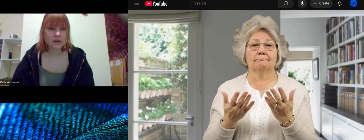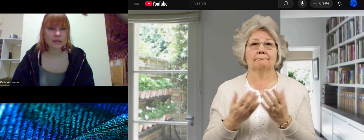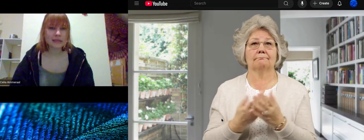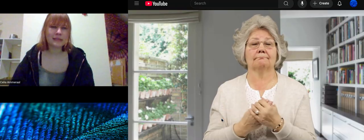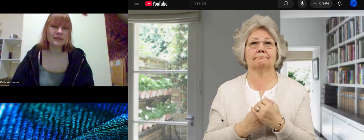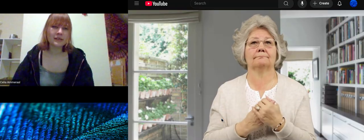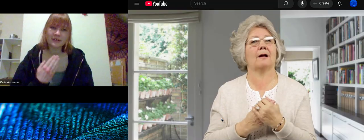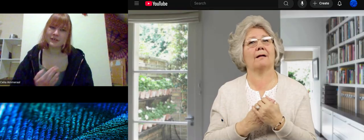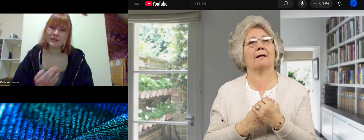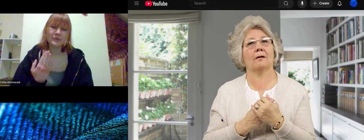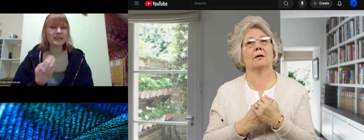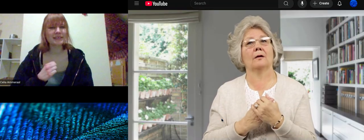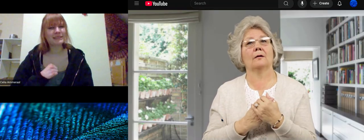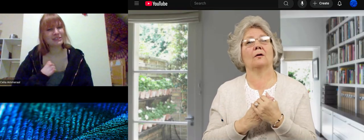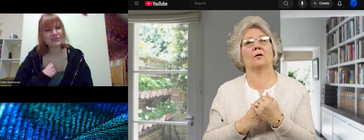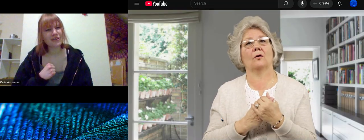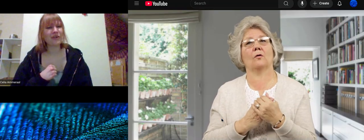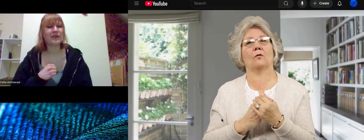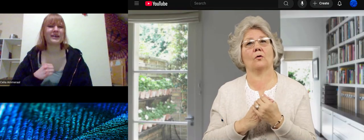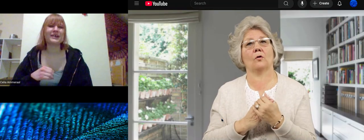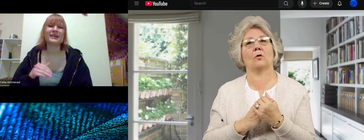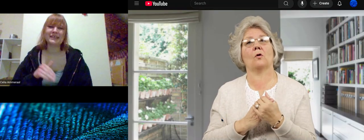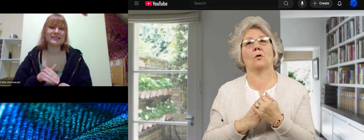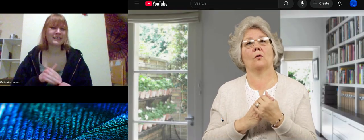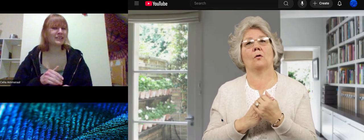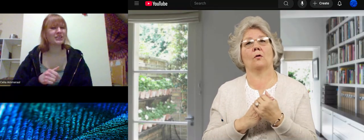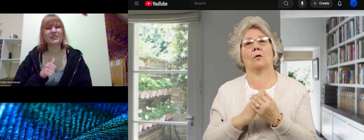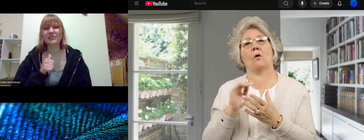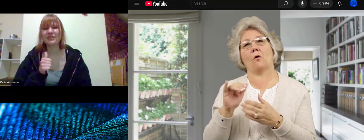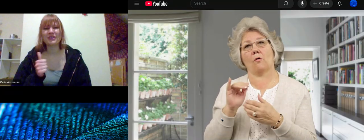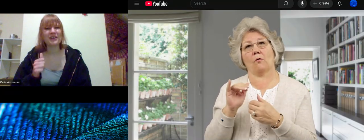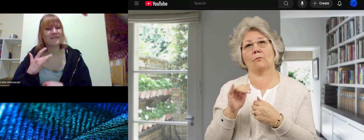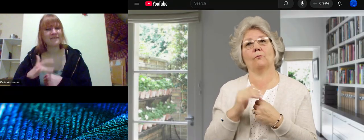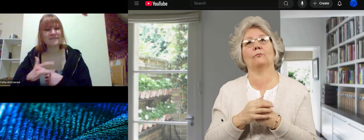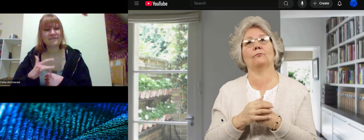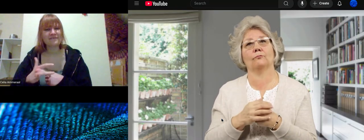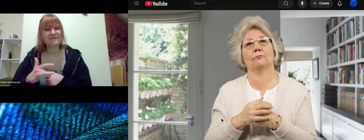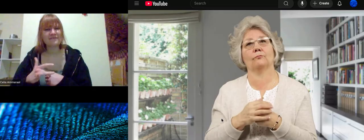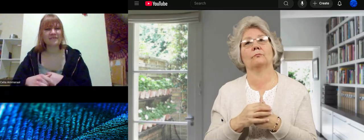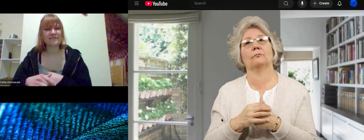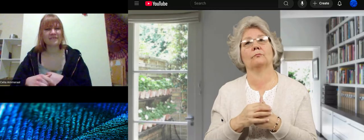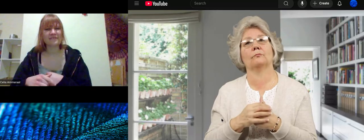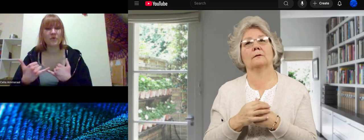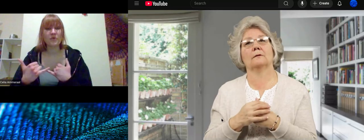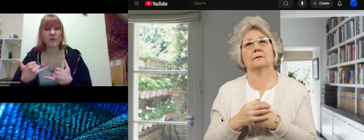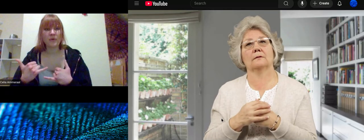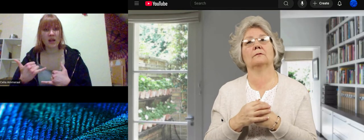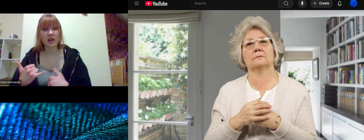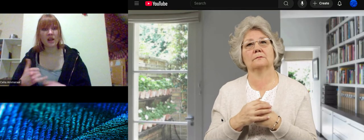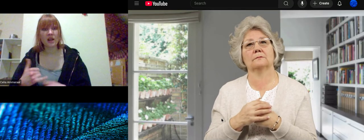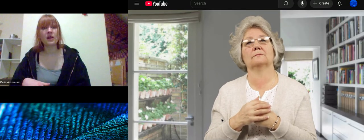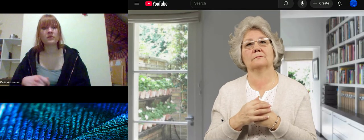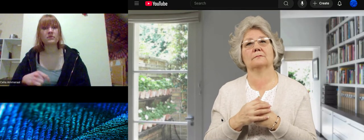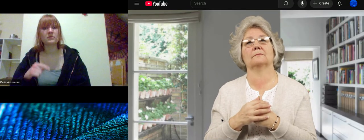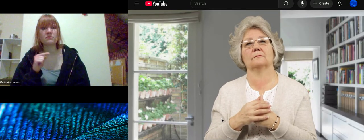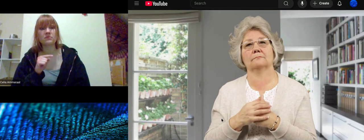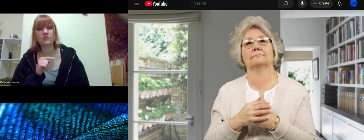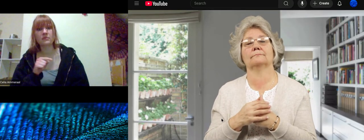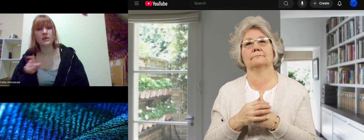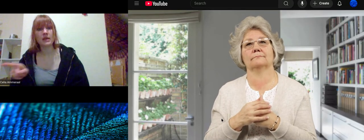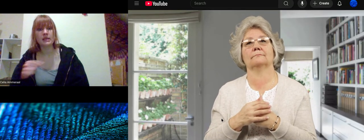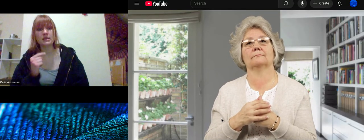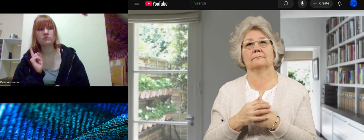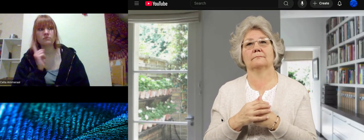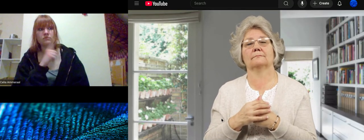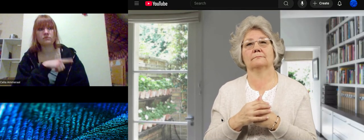him. Good morning. Sorry, Dr. Goodman's not available right now. He's actually at the hospital doing some emergency surgery with another patient. Is there something